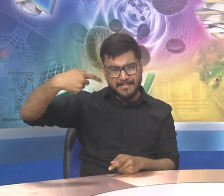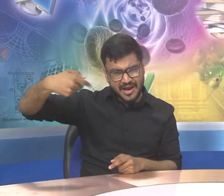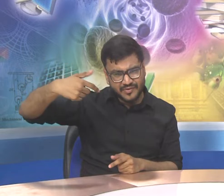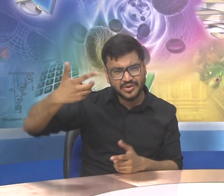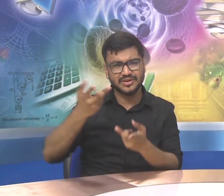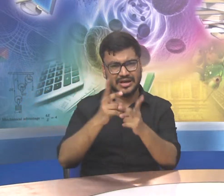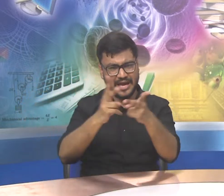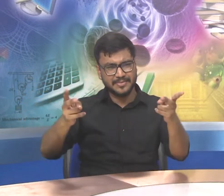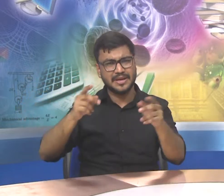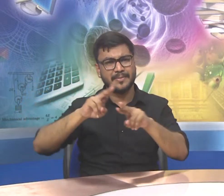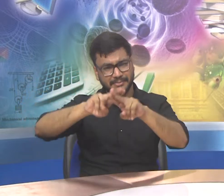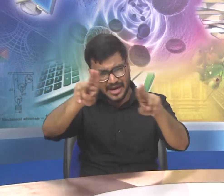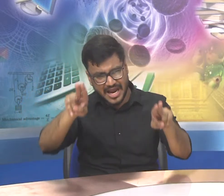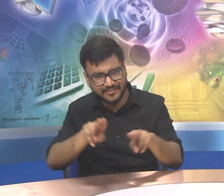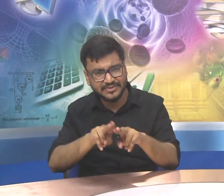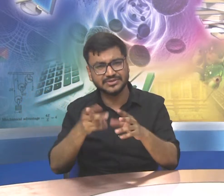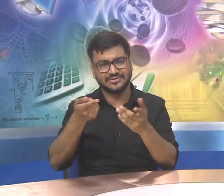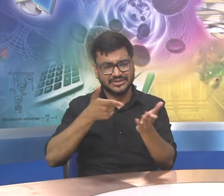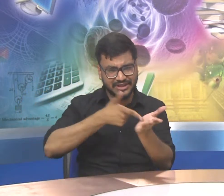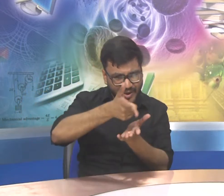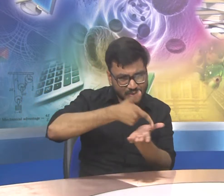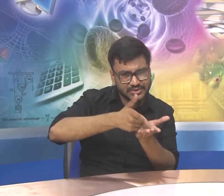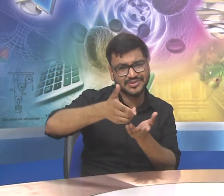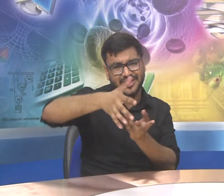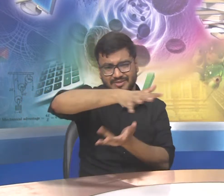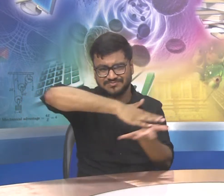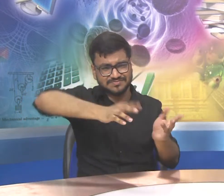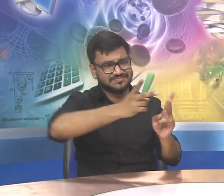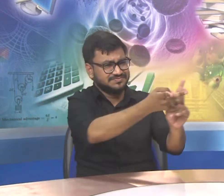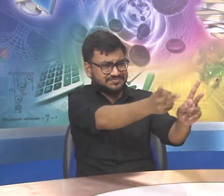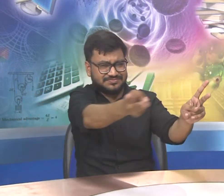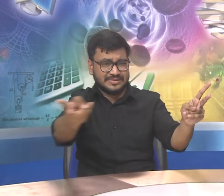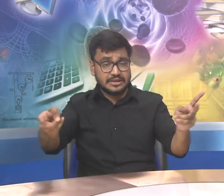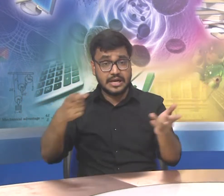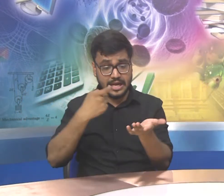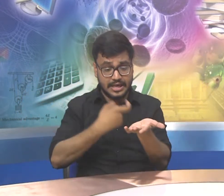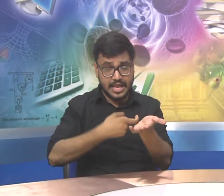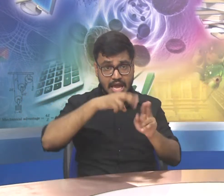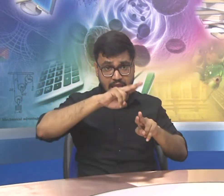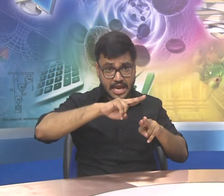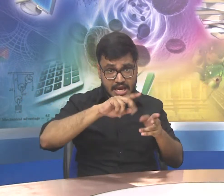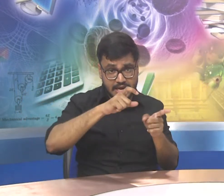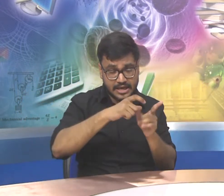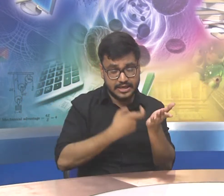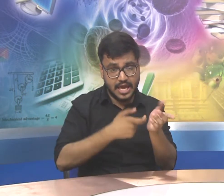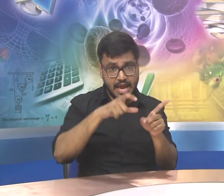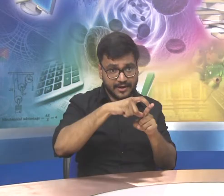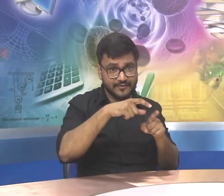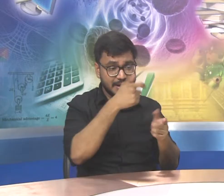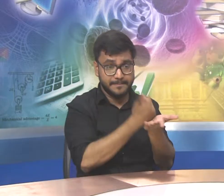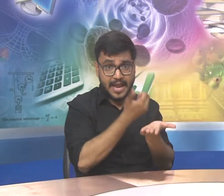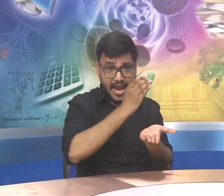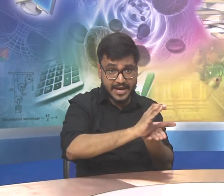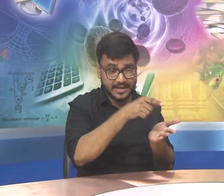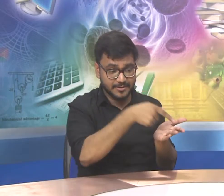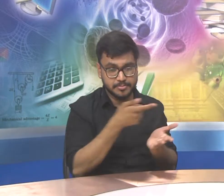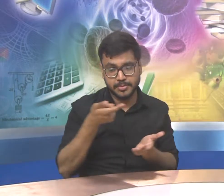Next is recurring deposit account. This type of account is suitable for those who